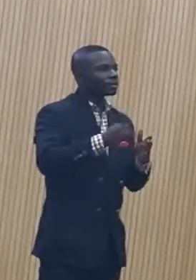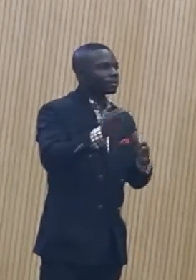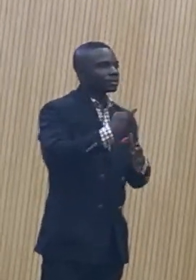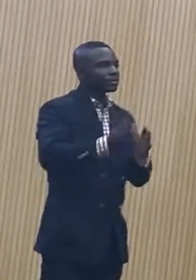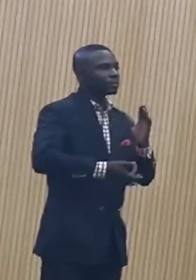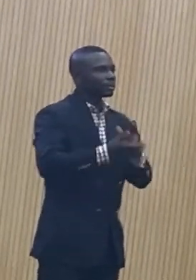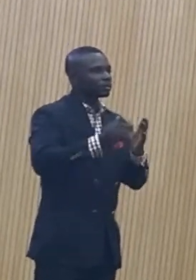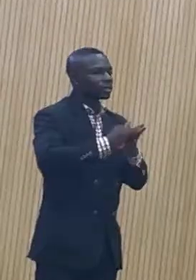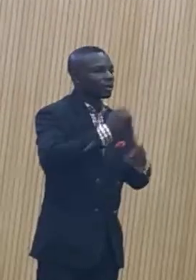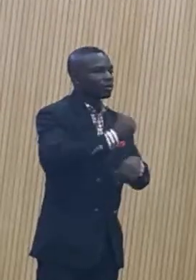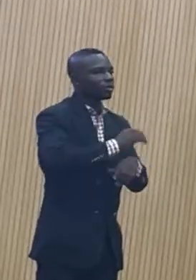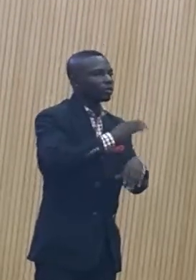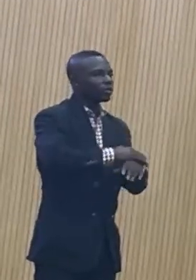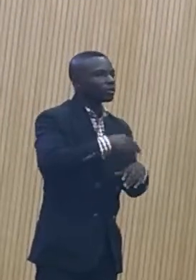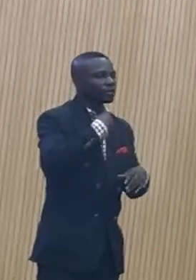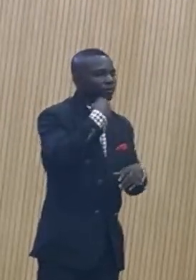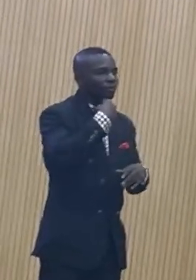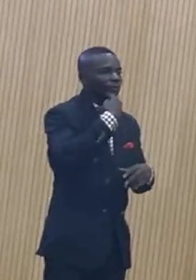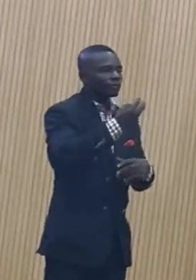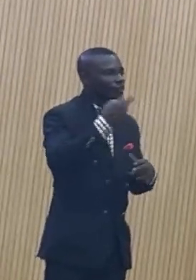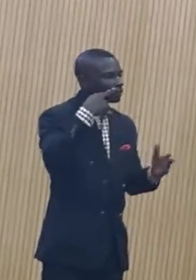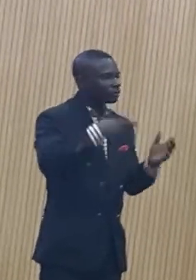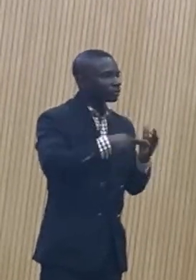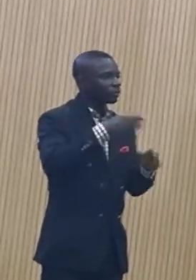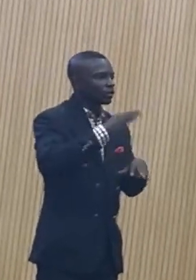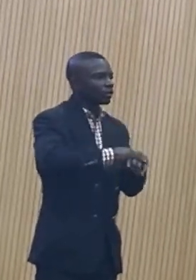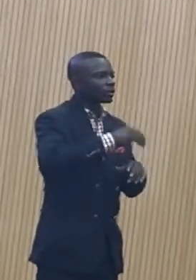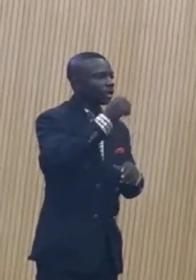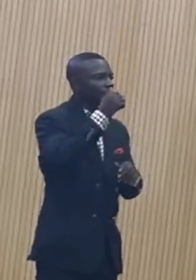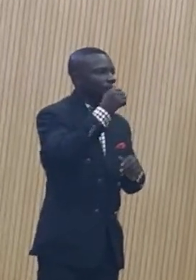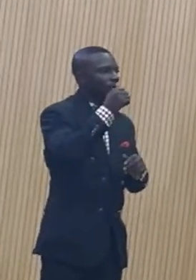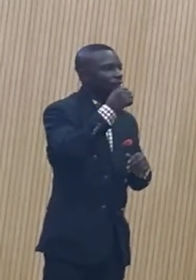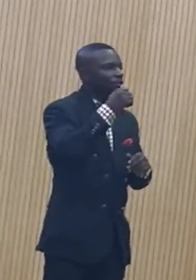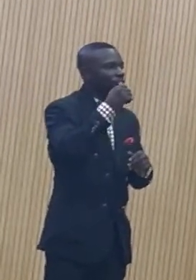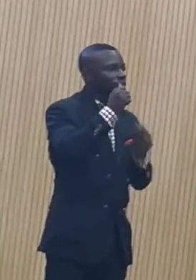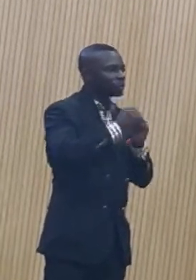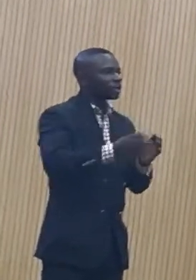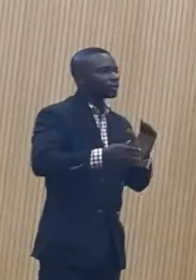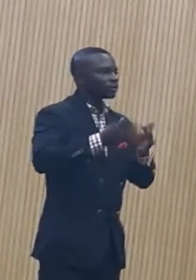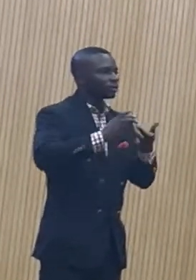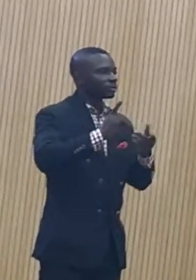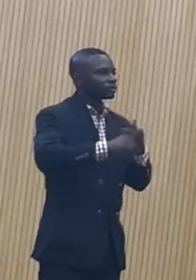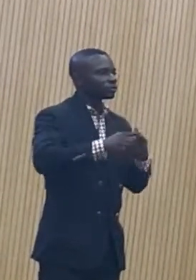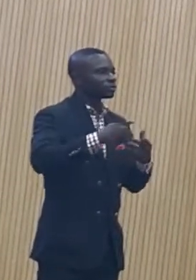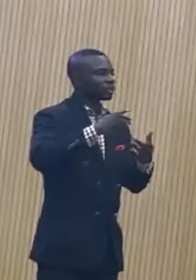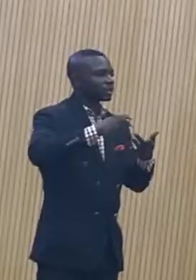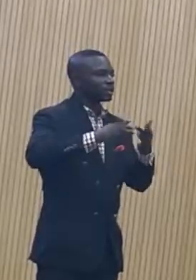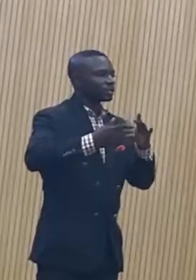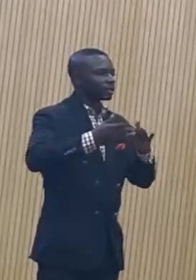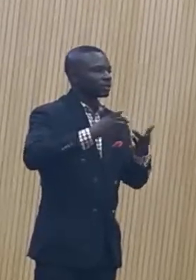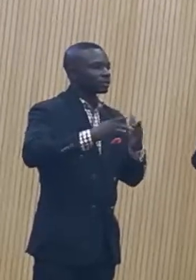that runs on voice recognition that operates on every mobile phone without connection to the internet.